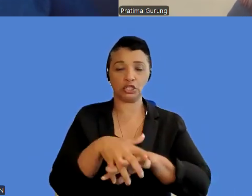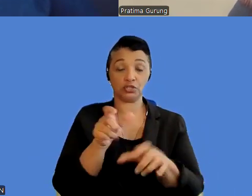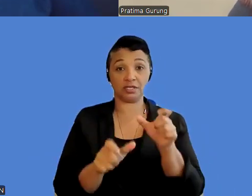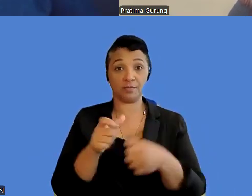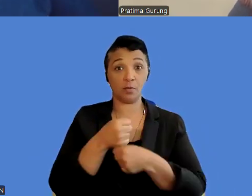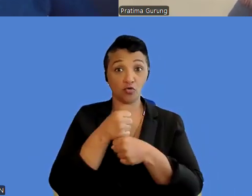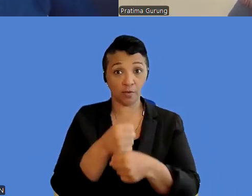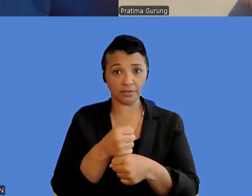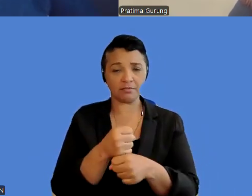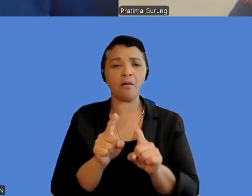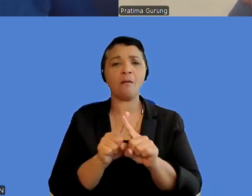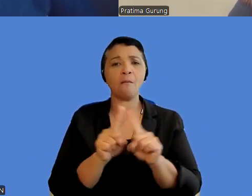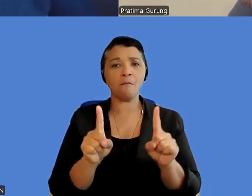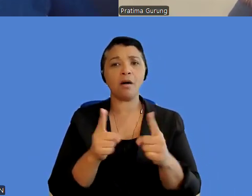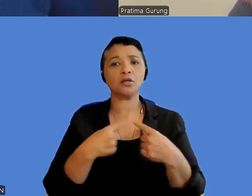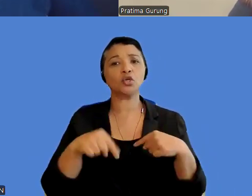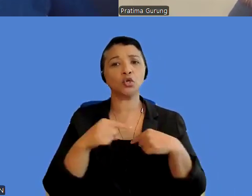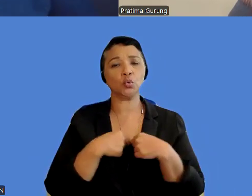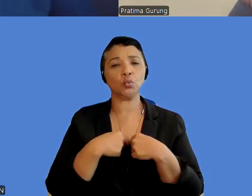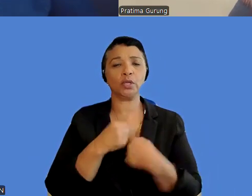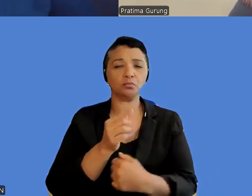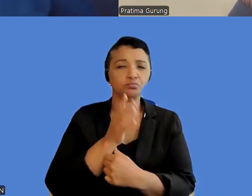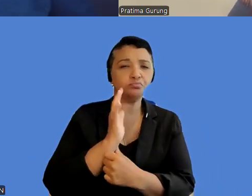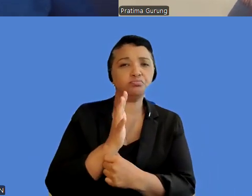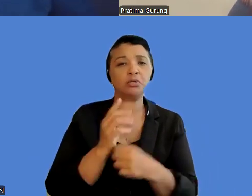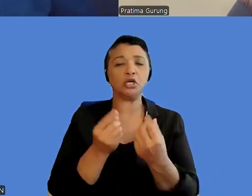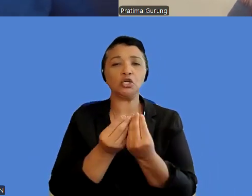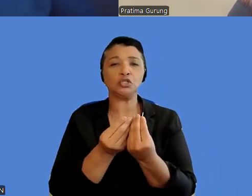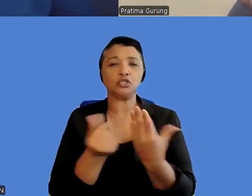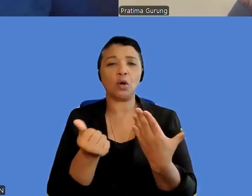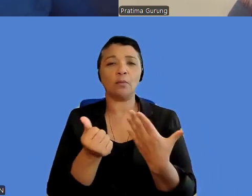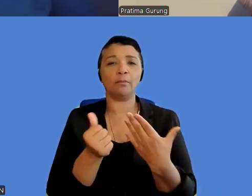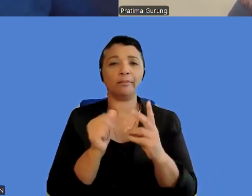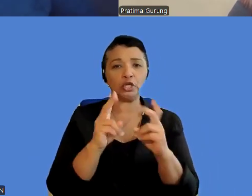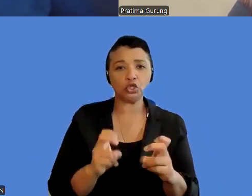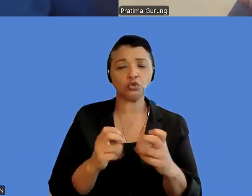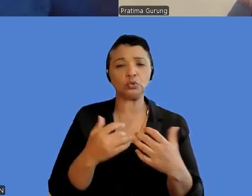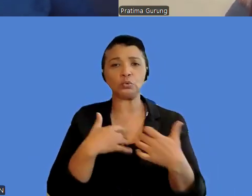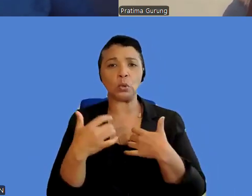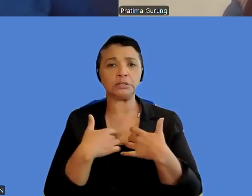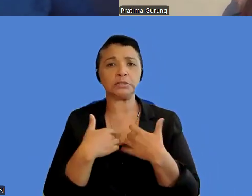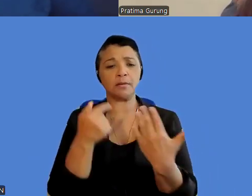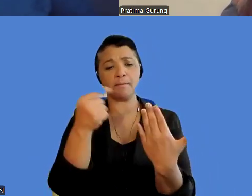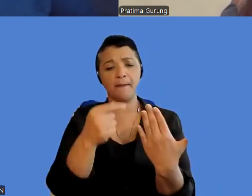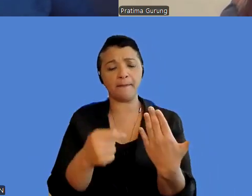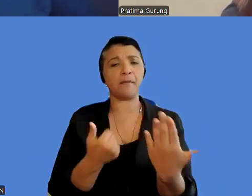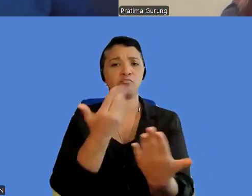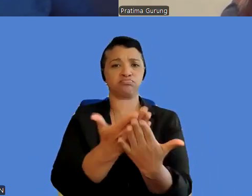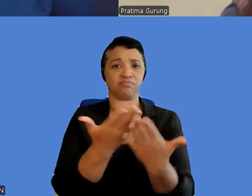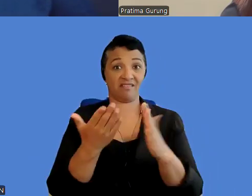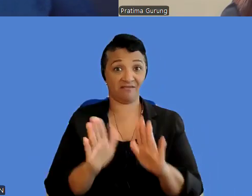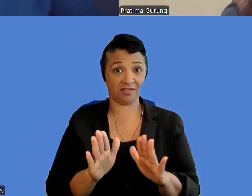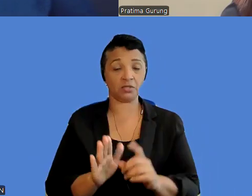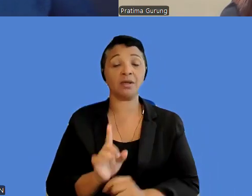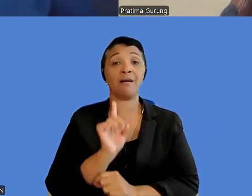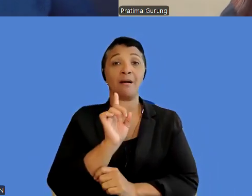were able to bring some of the issues and concerns about the Indigenous peoples. However, in terms of